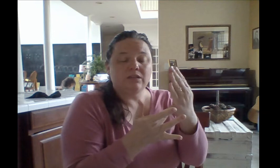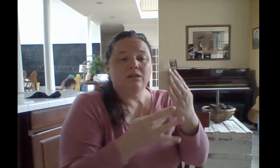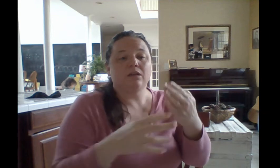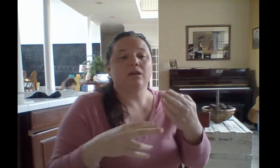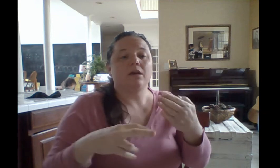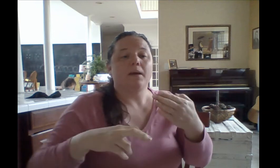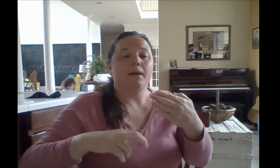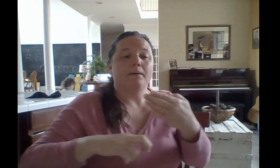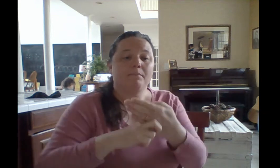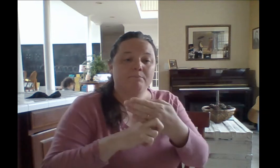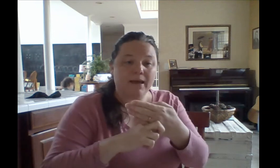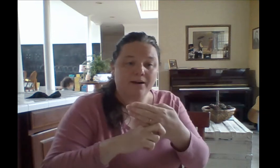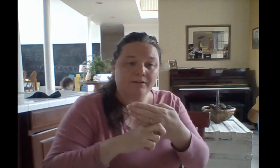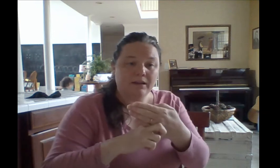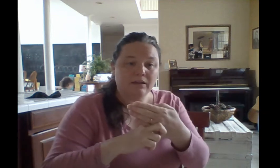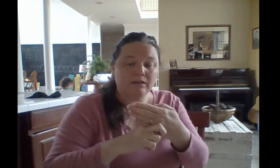technology, battery,